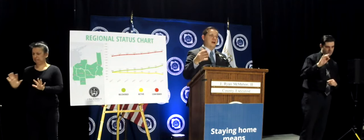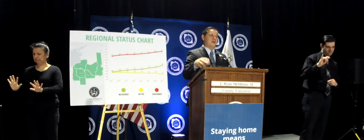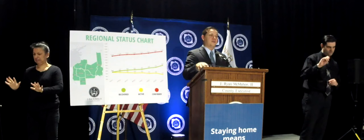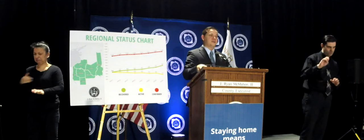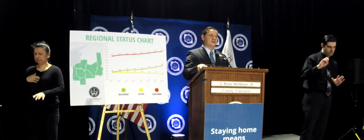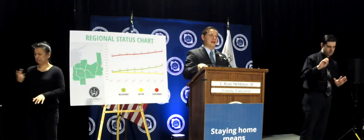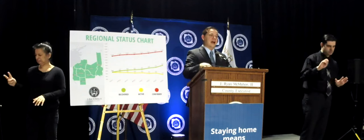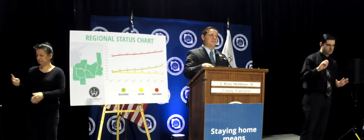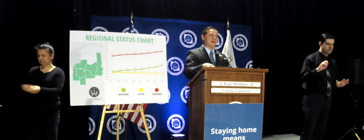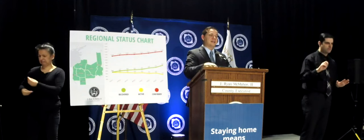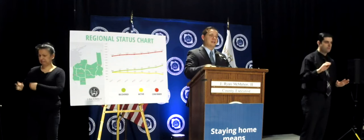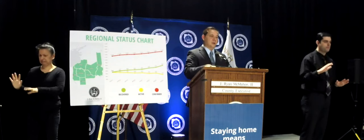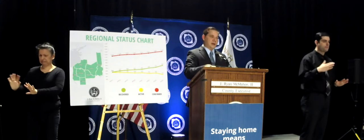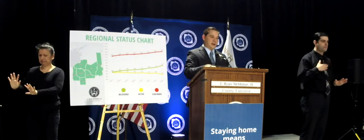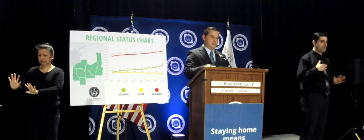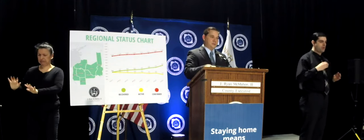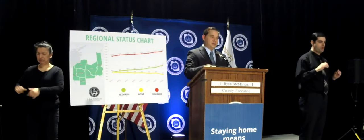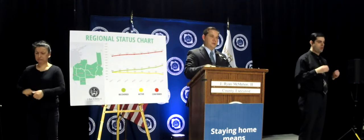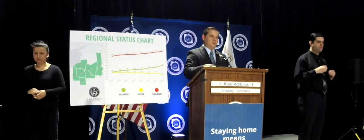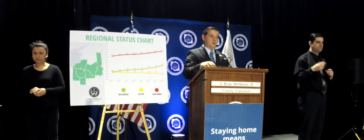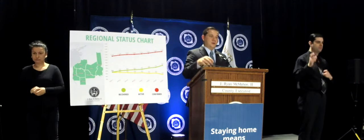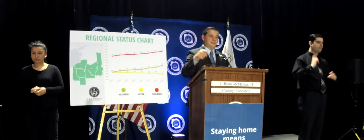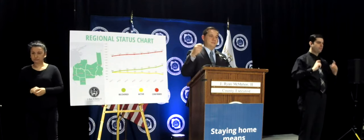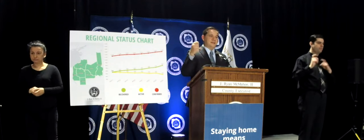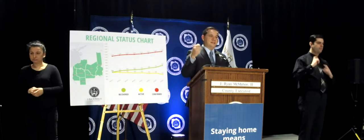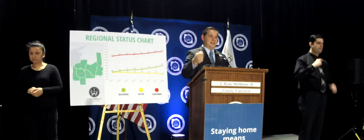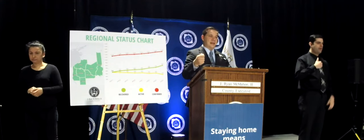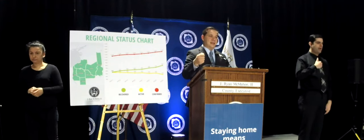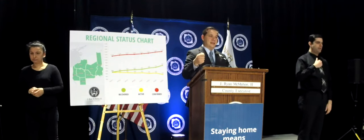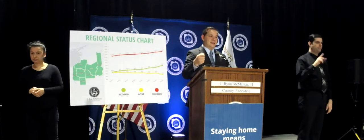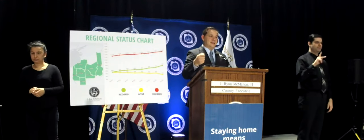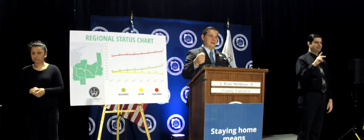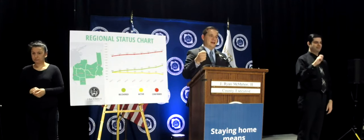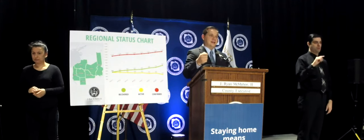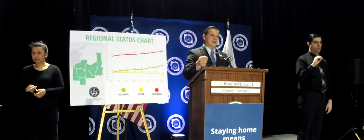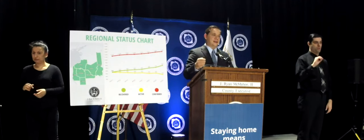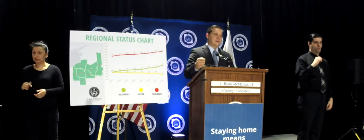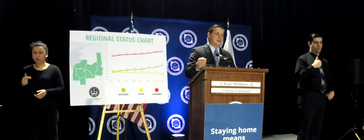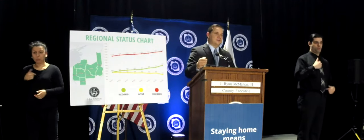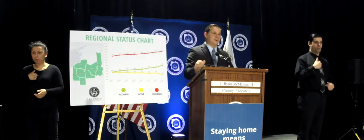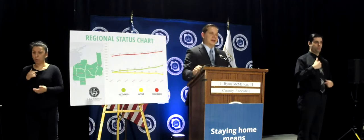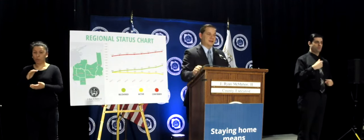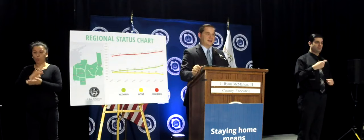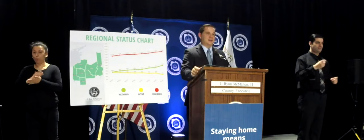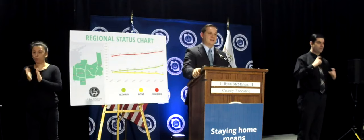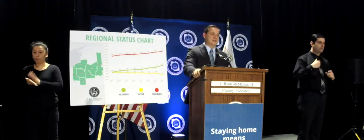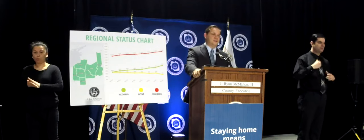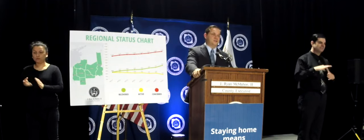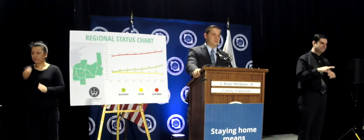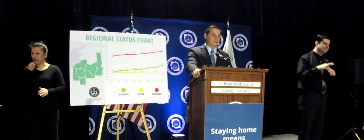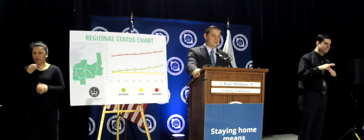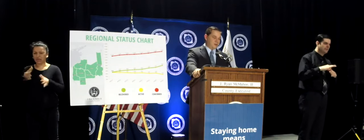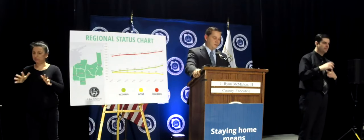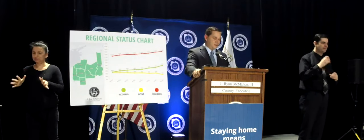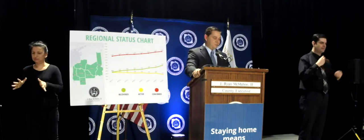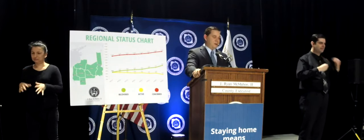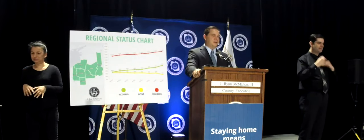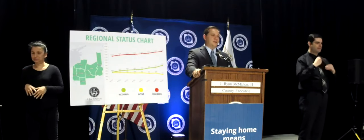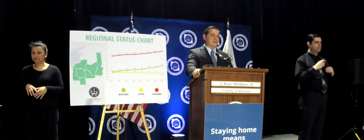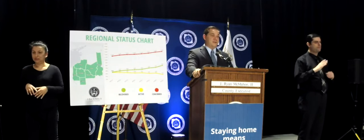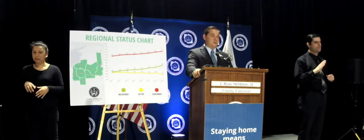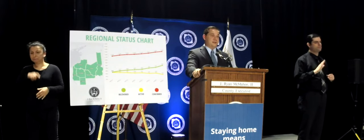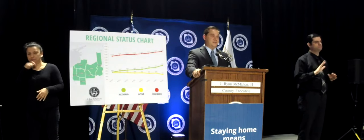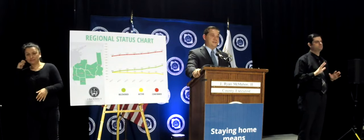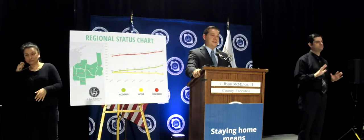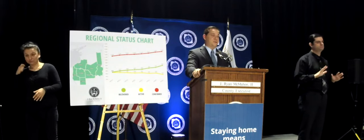goods to my office, I'm on a keto diet. So if you want to send me a steak, I can eat it. But I can't eat these lovely baked